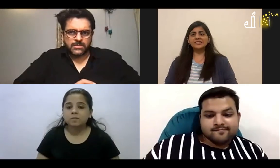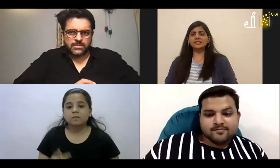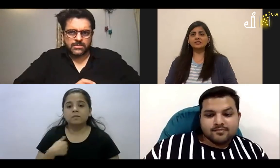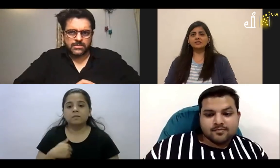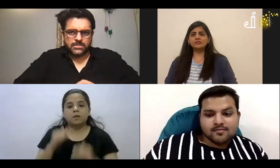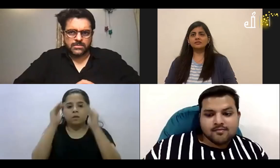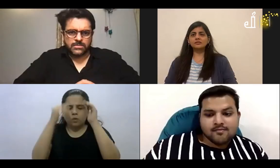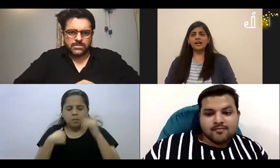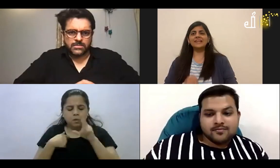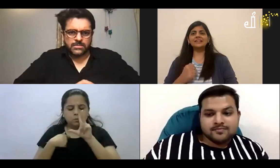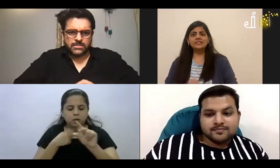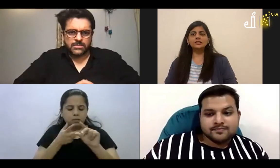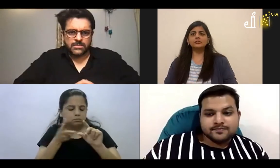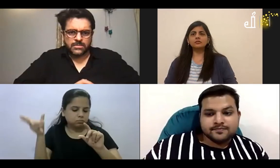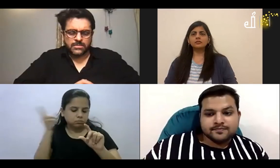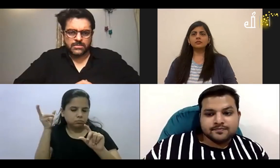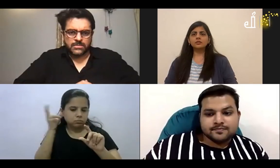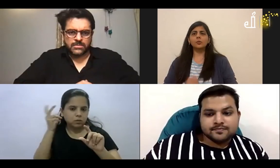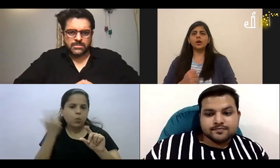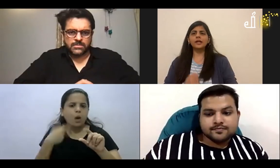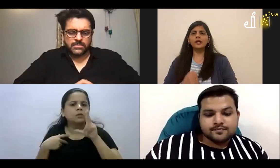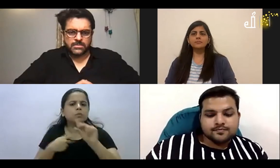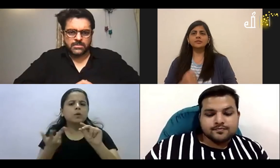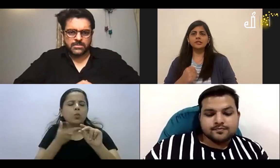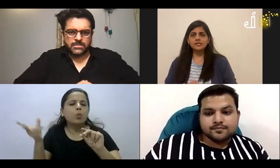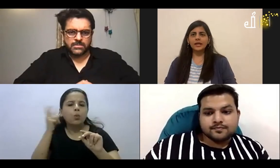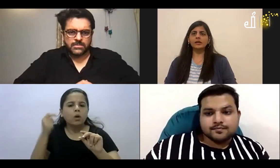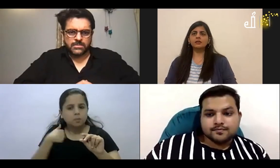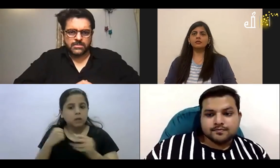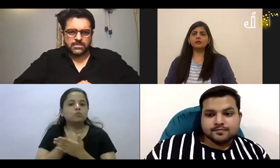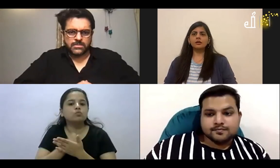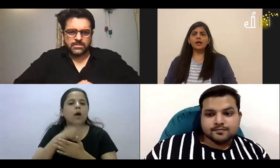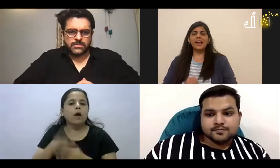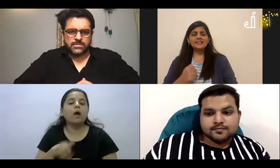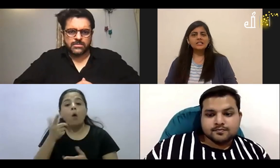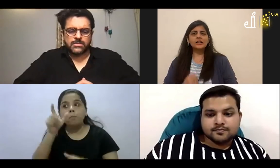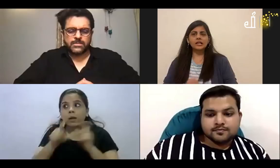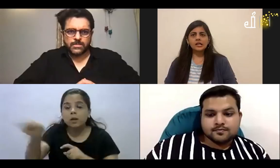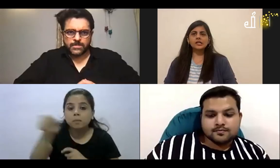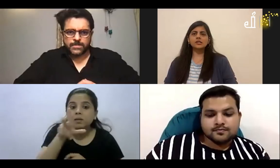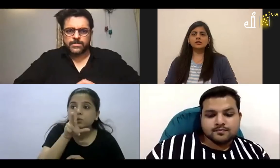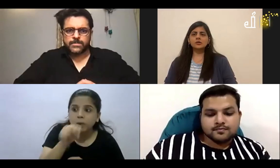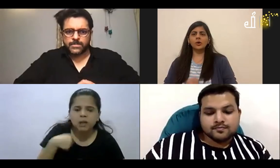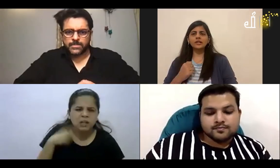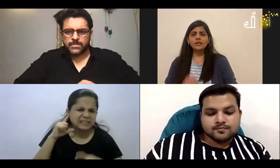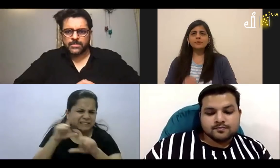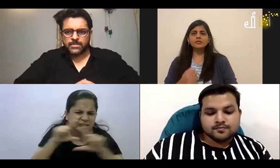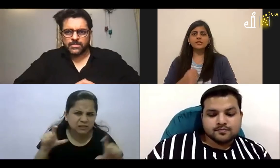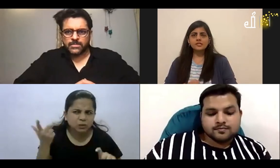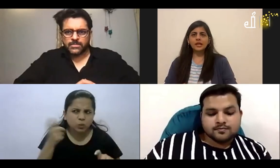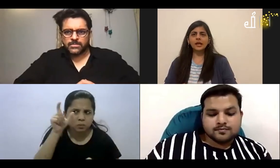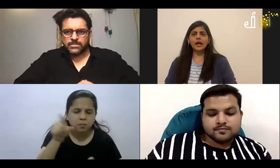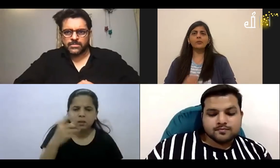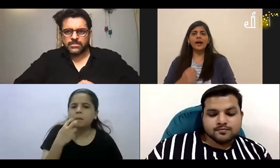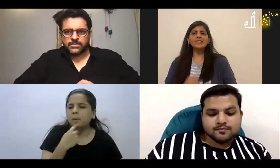my listening. I listen to what the other person is saying. I listen clearly to what the other person